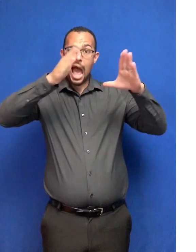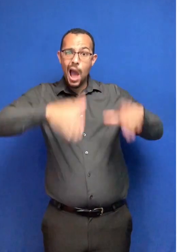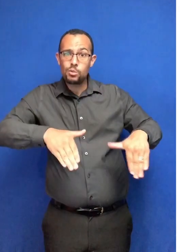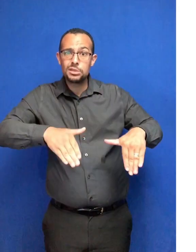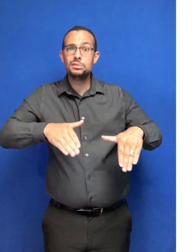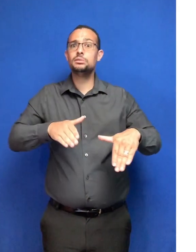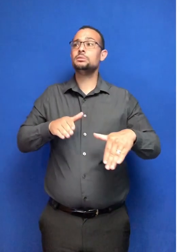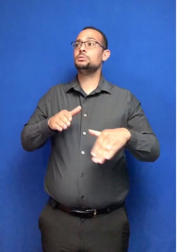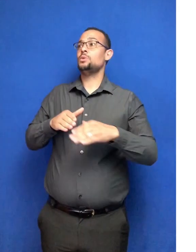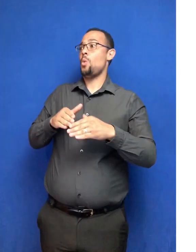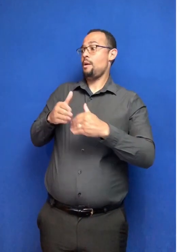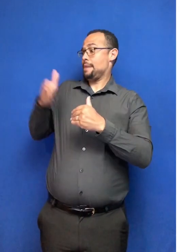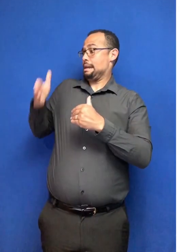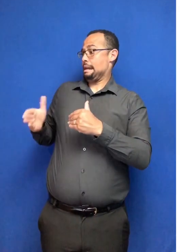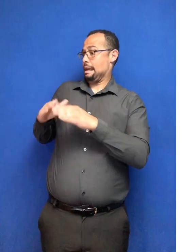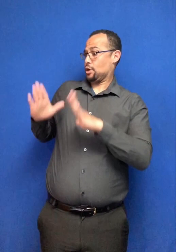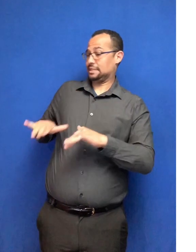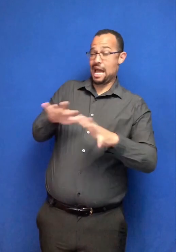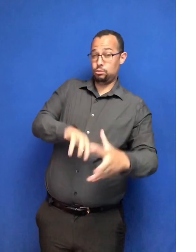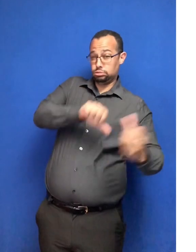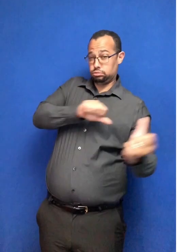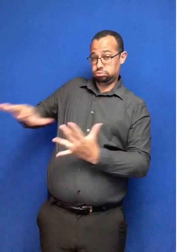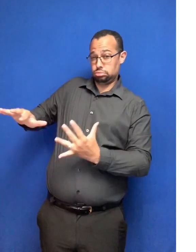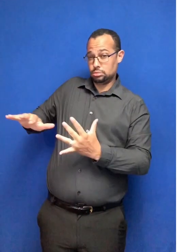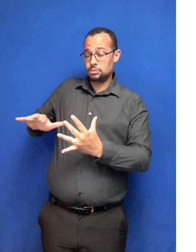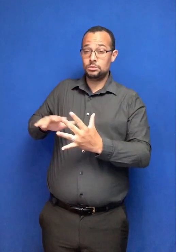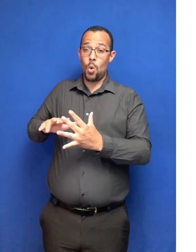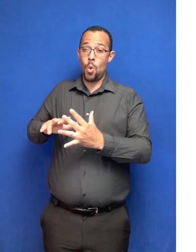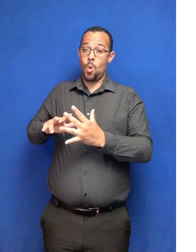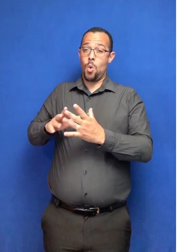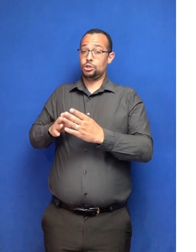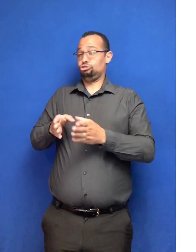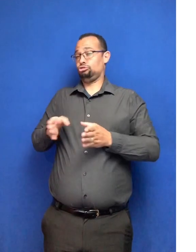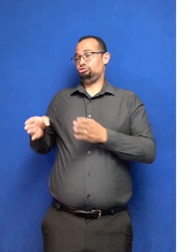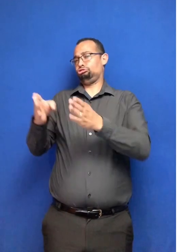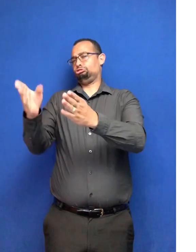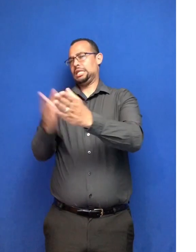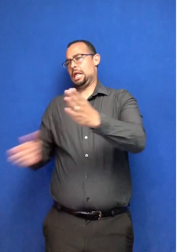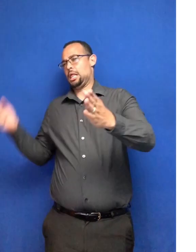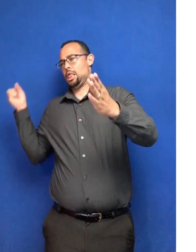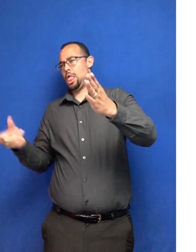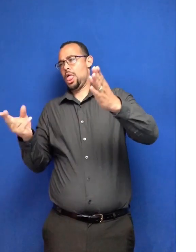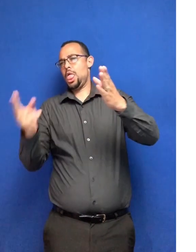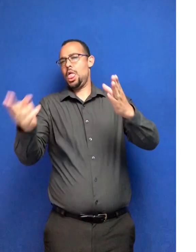avoid losing the items, as well as to avoid all of the damage to your property,